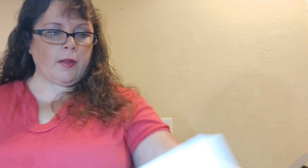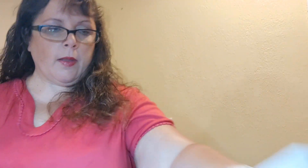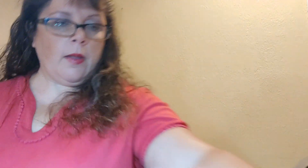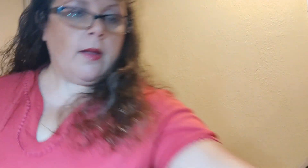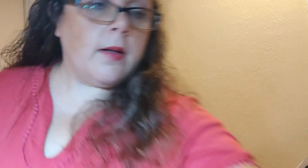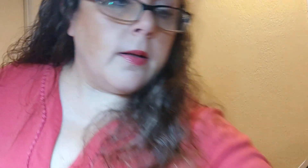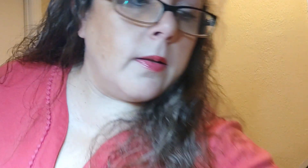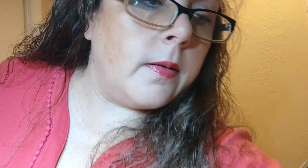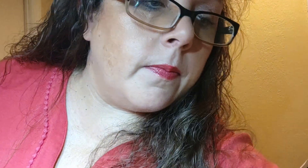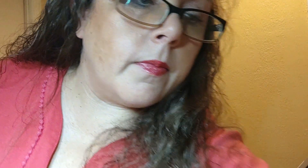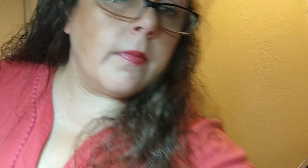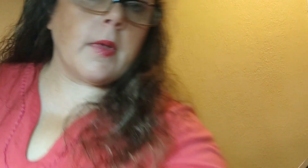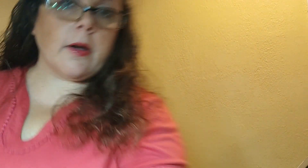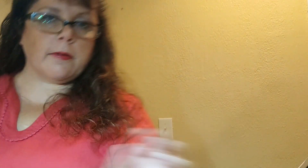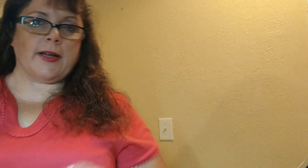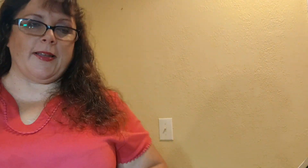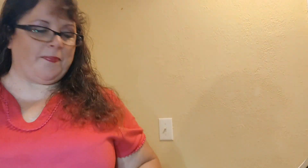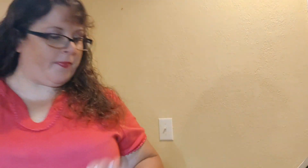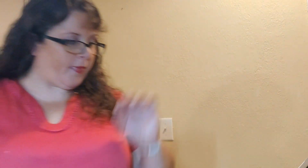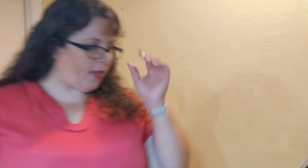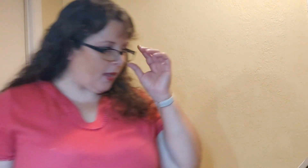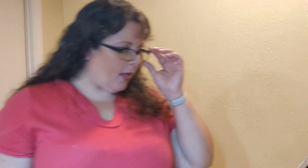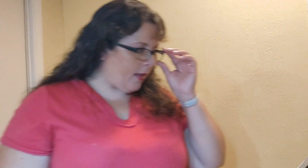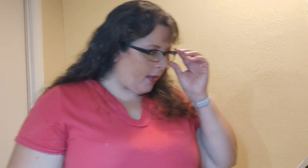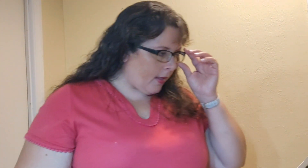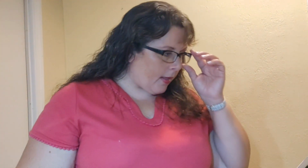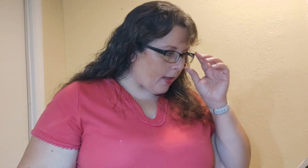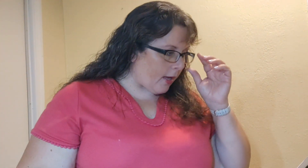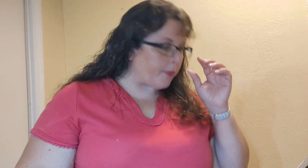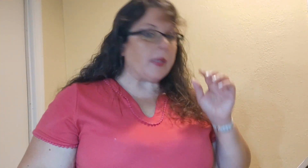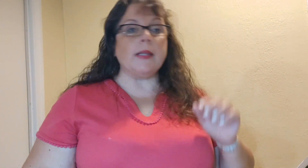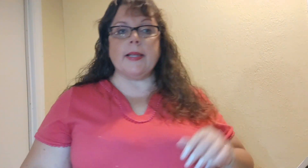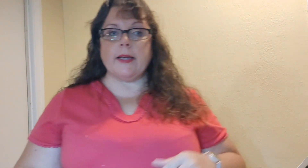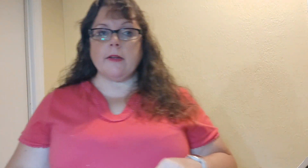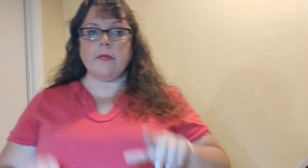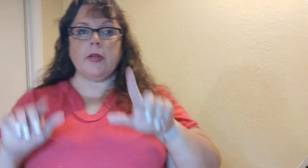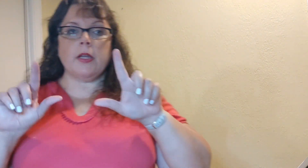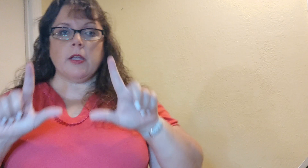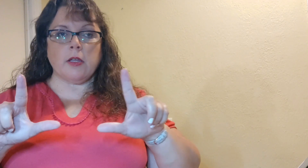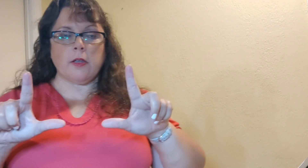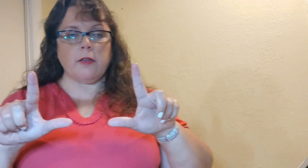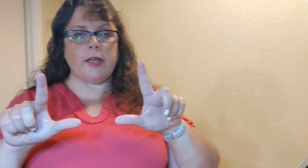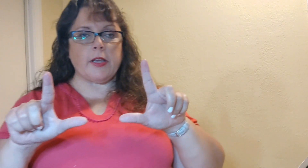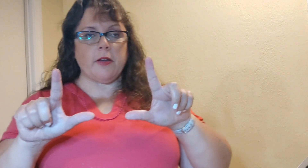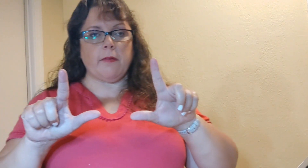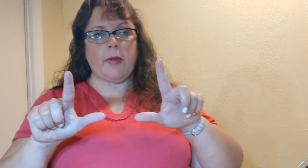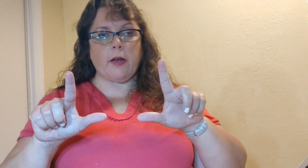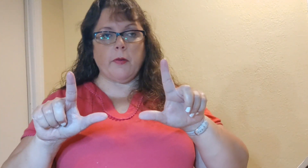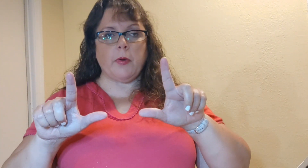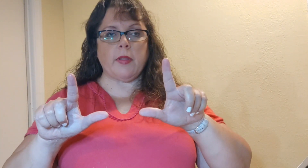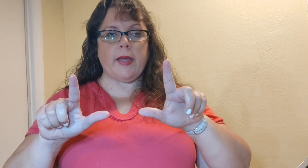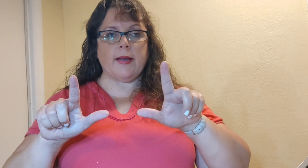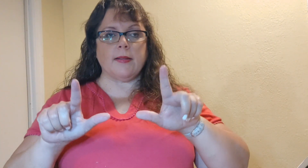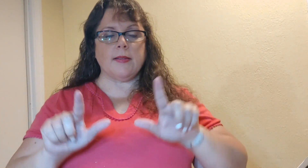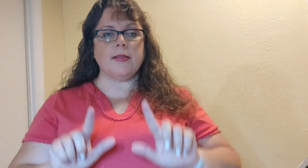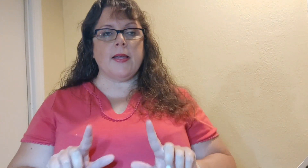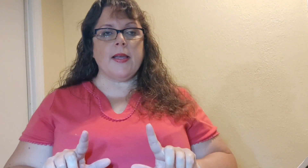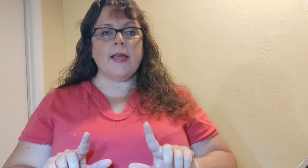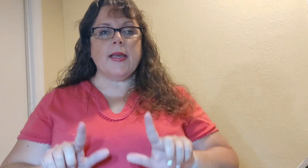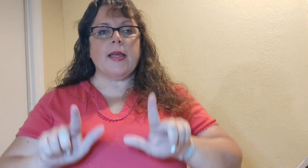All right. Live, you take your L, both hands,